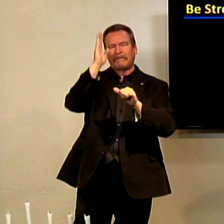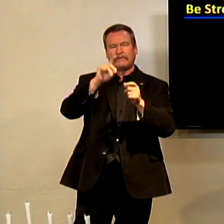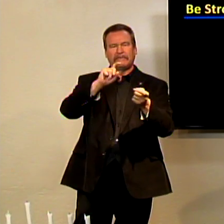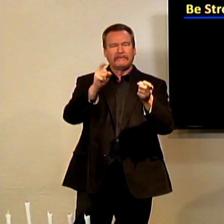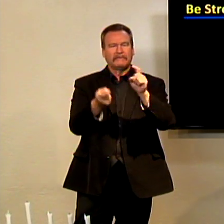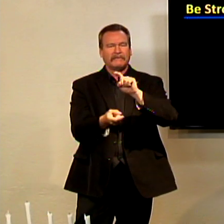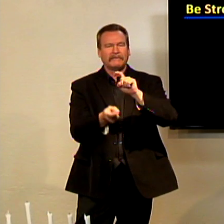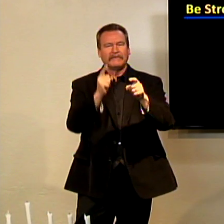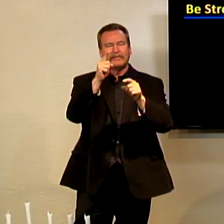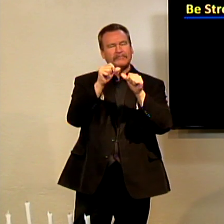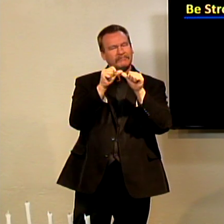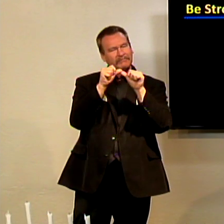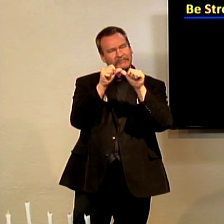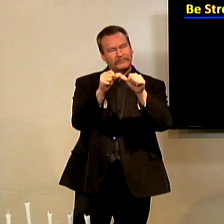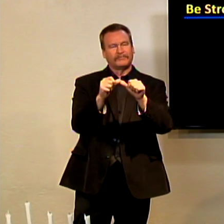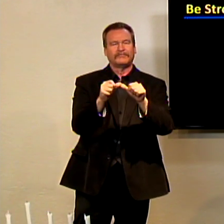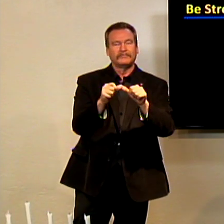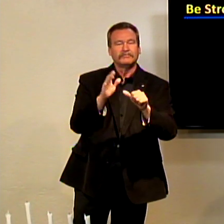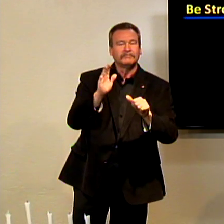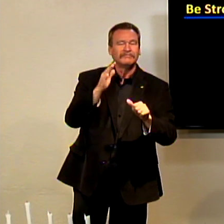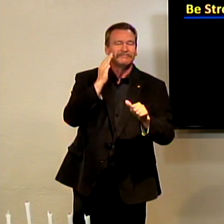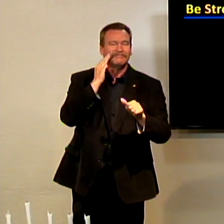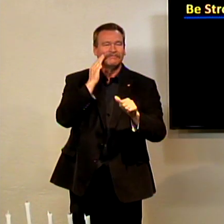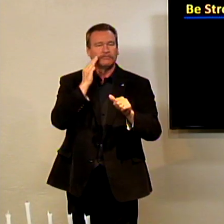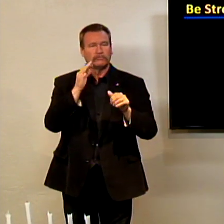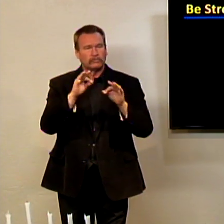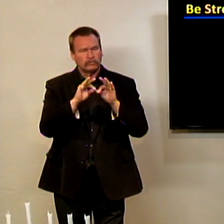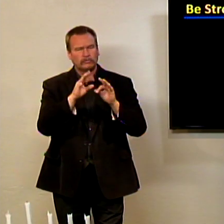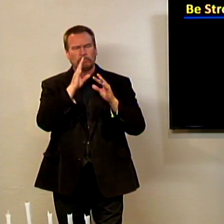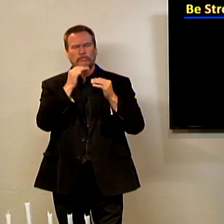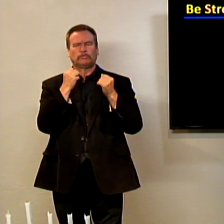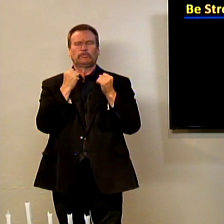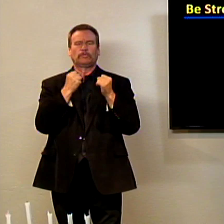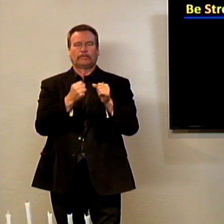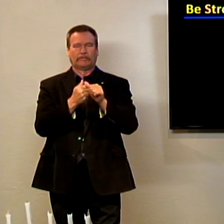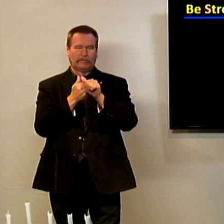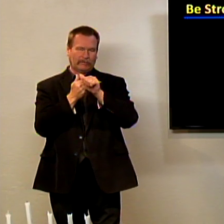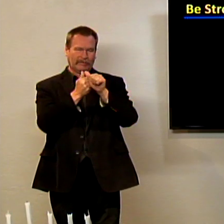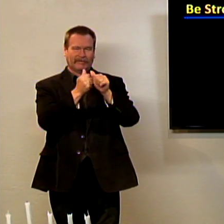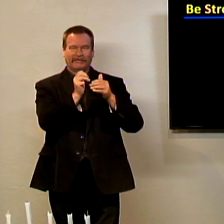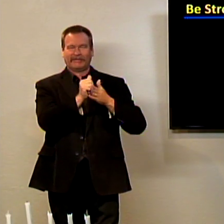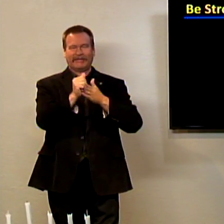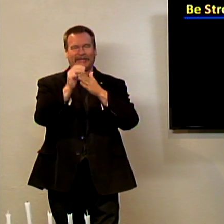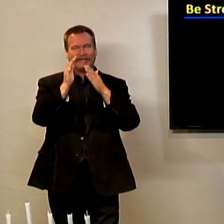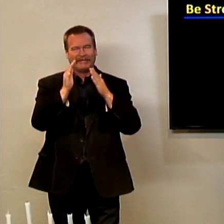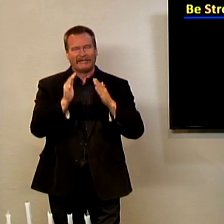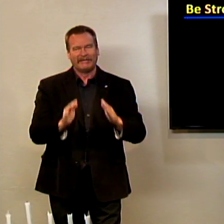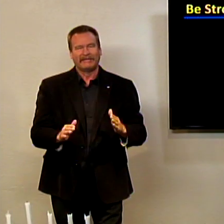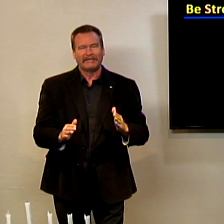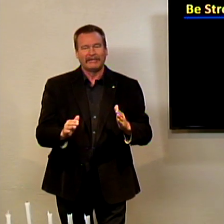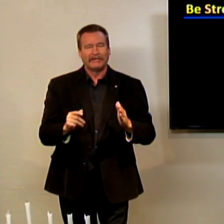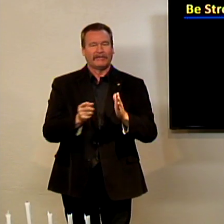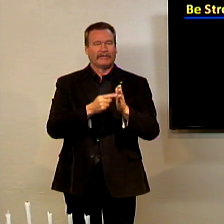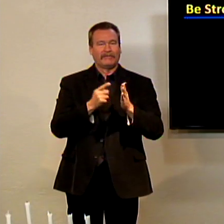into the promised land, God's promises never change. They are as relevant to us as they were in the Old Testament.